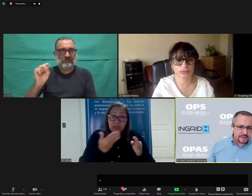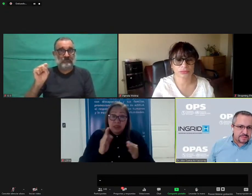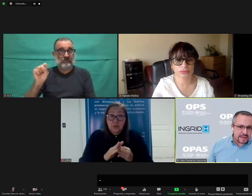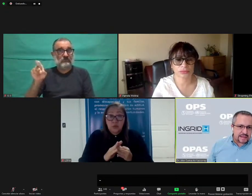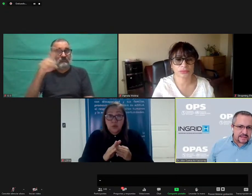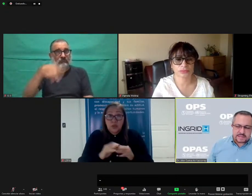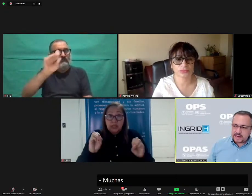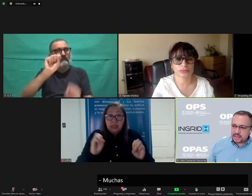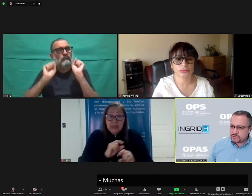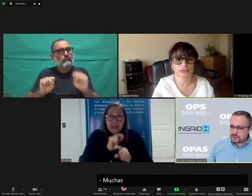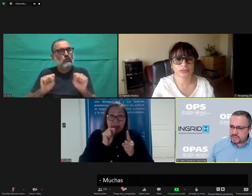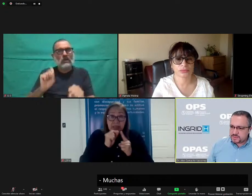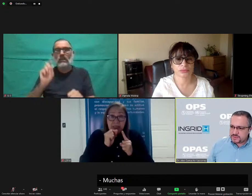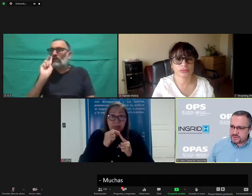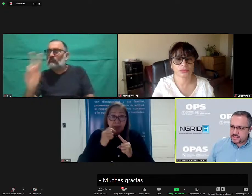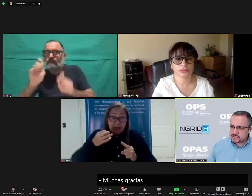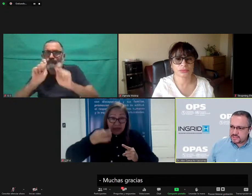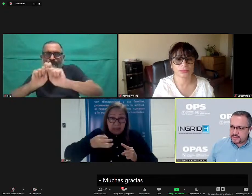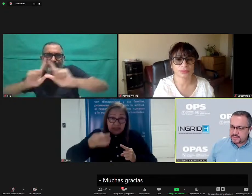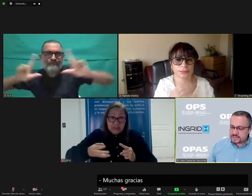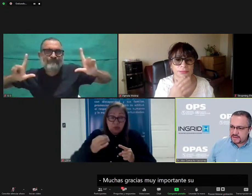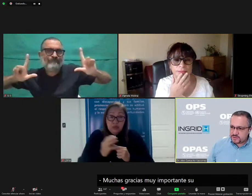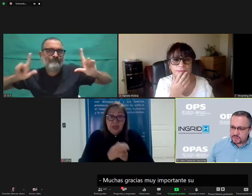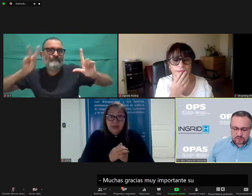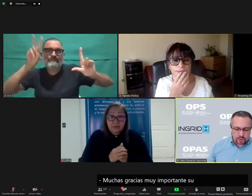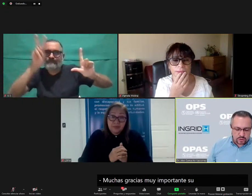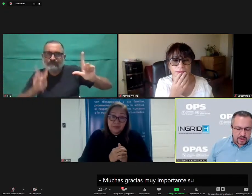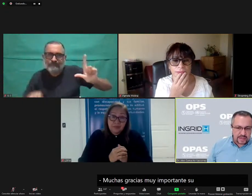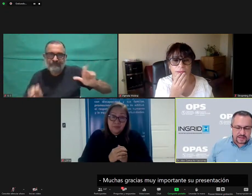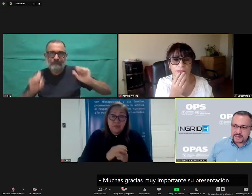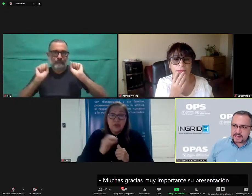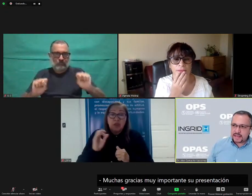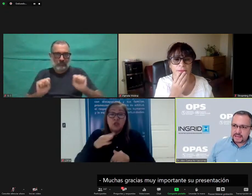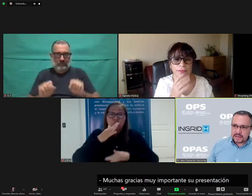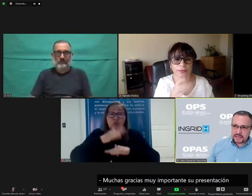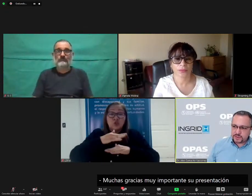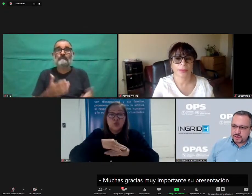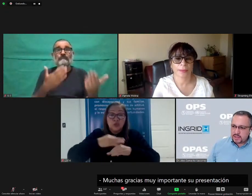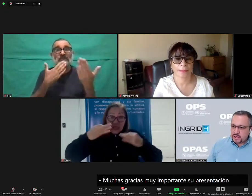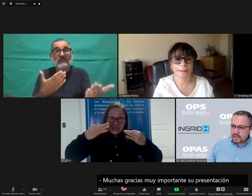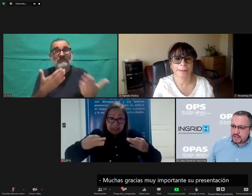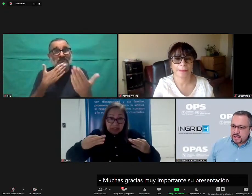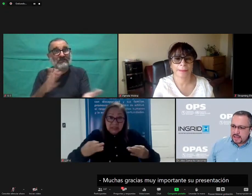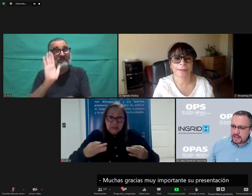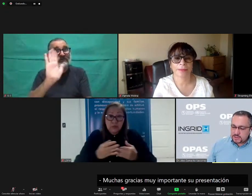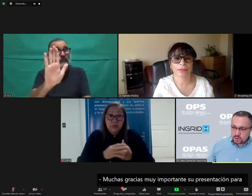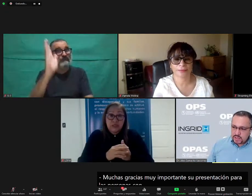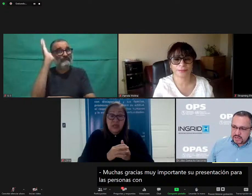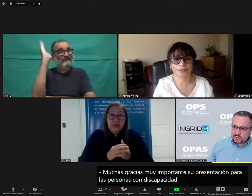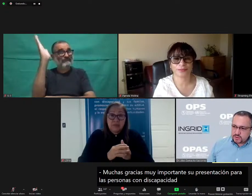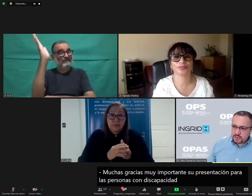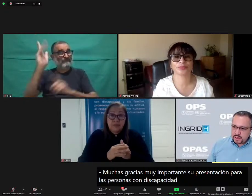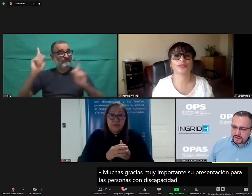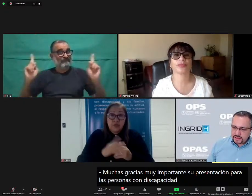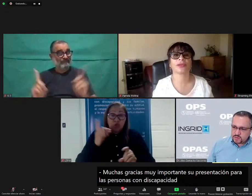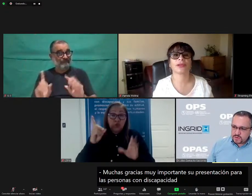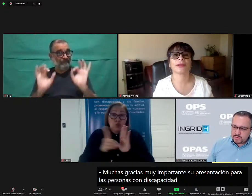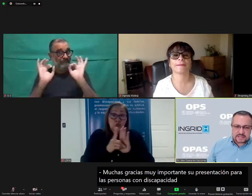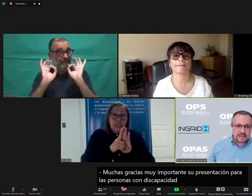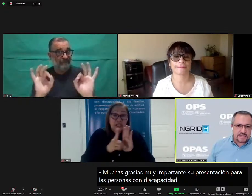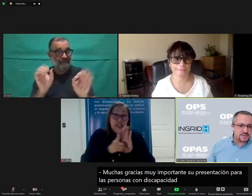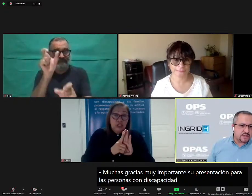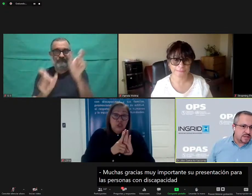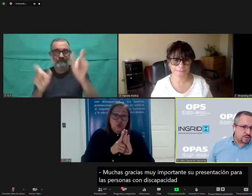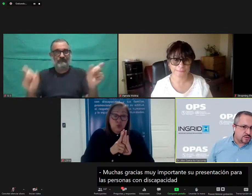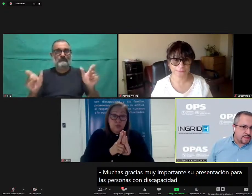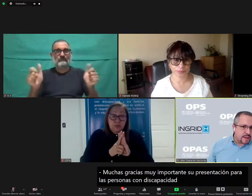those key aspects to warranty and inclusion of persons with disabilities and mainly to guarantee the right their